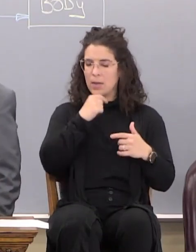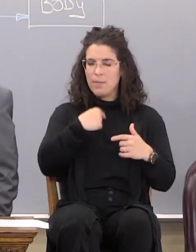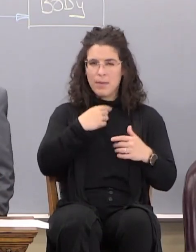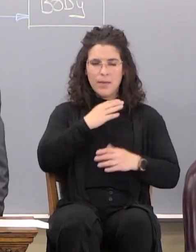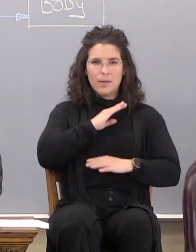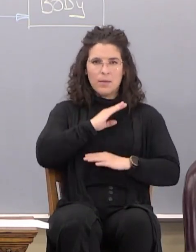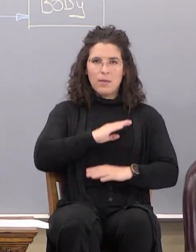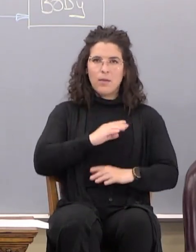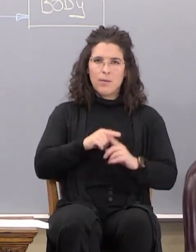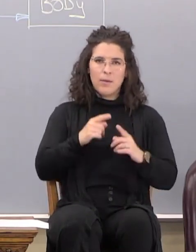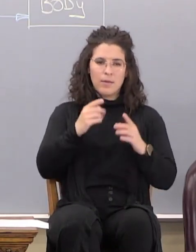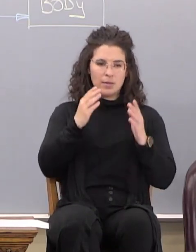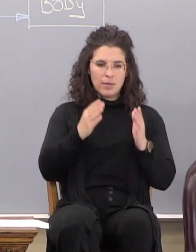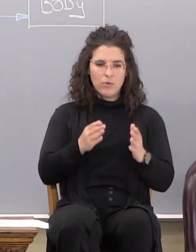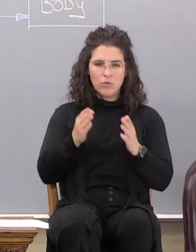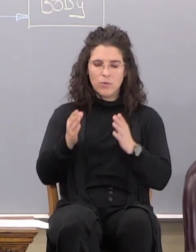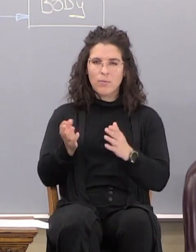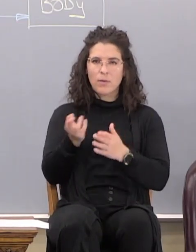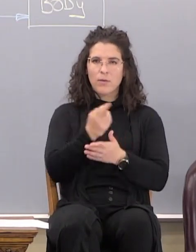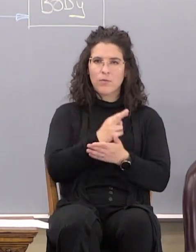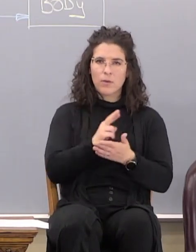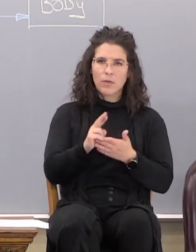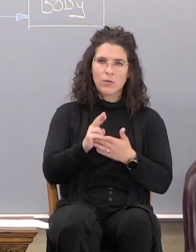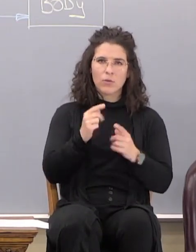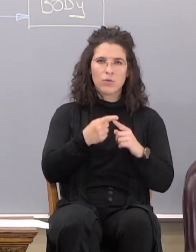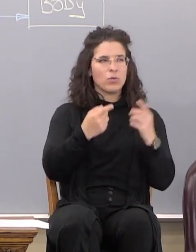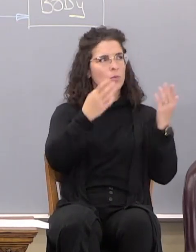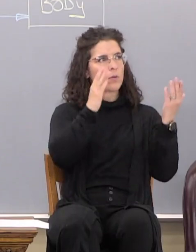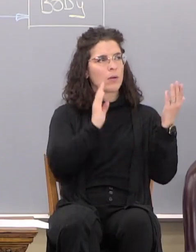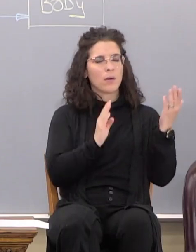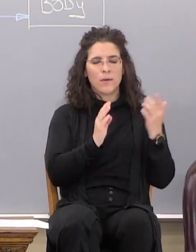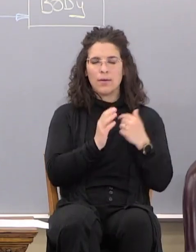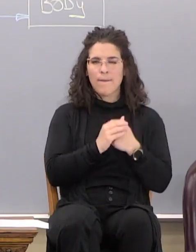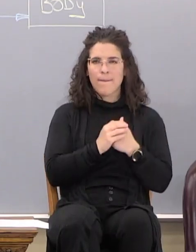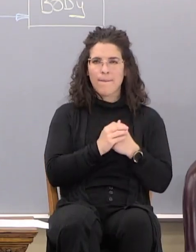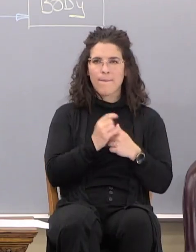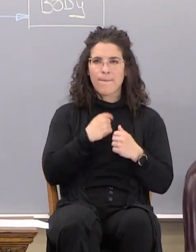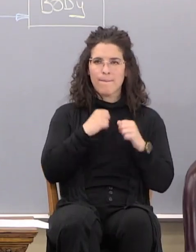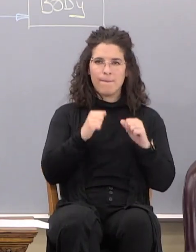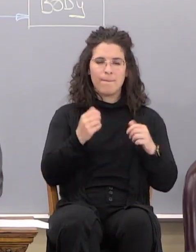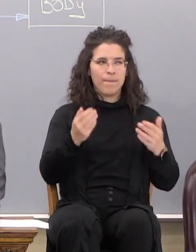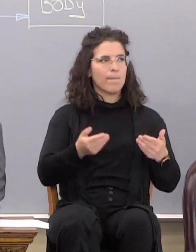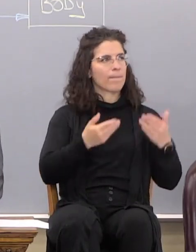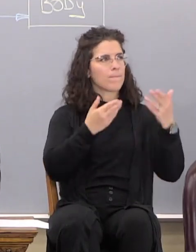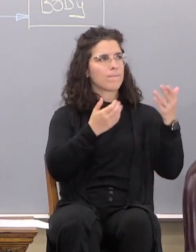now my life is an instrument of righteousness unto God. And I can present